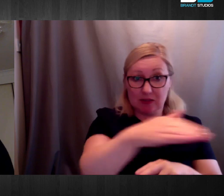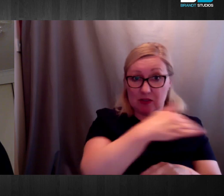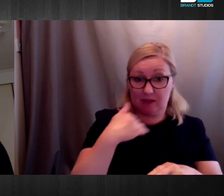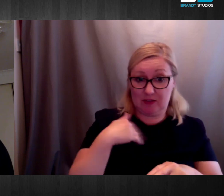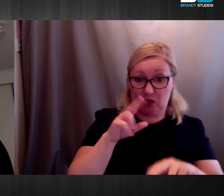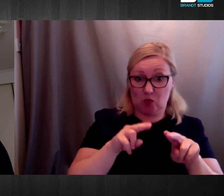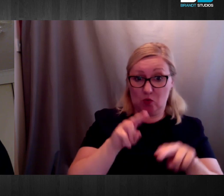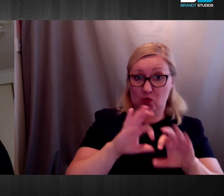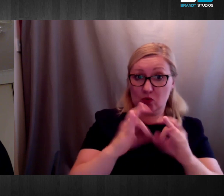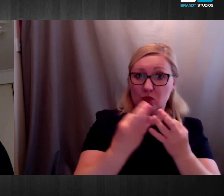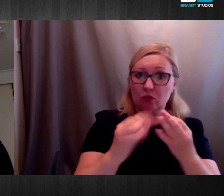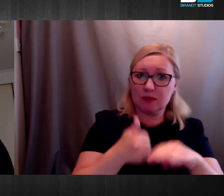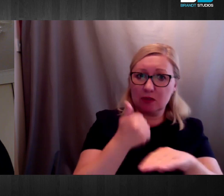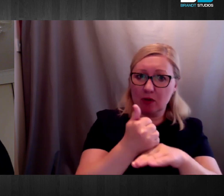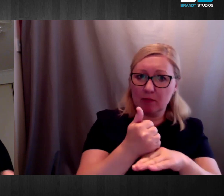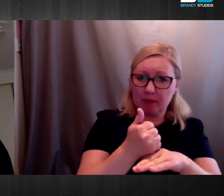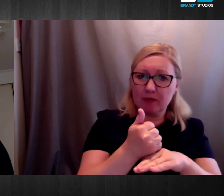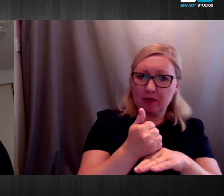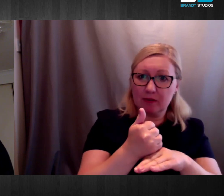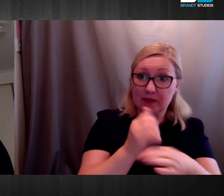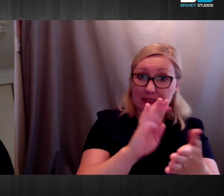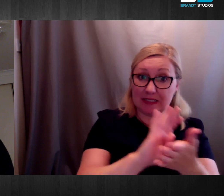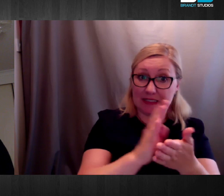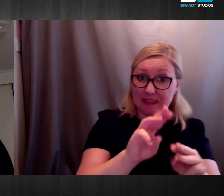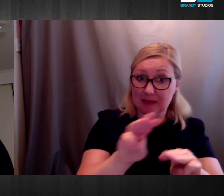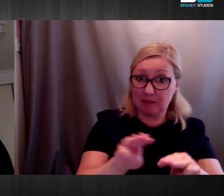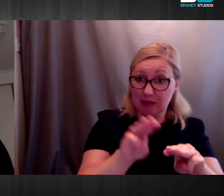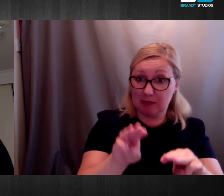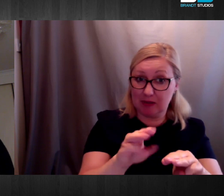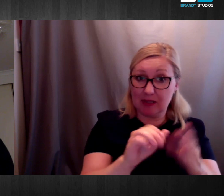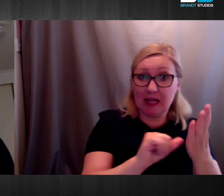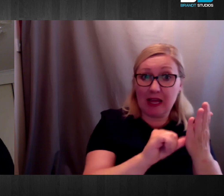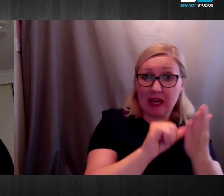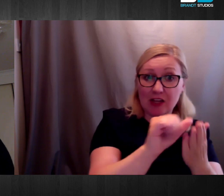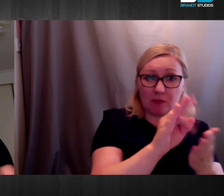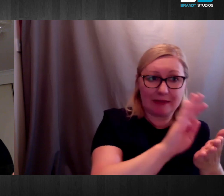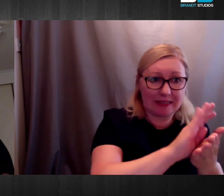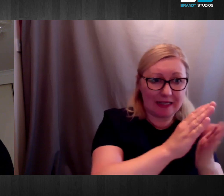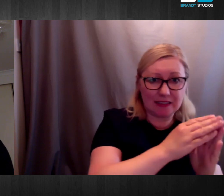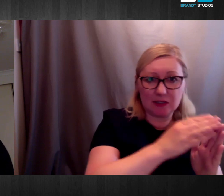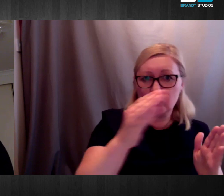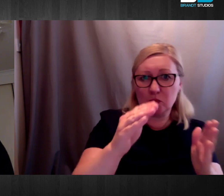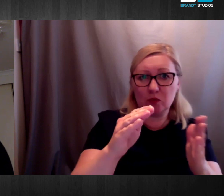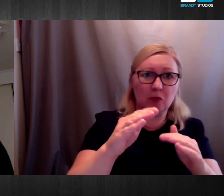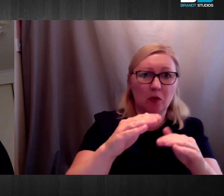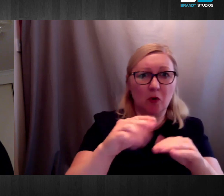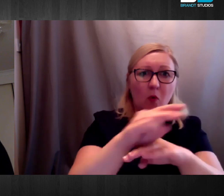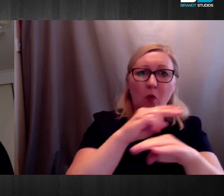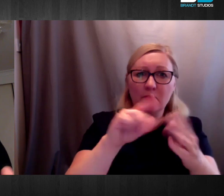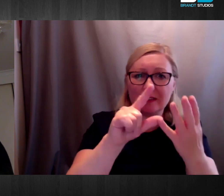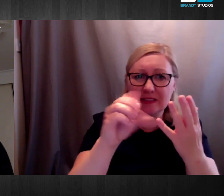19 to 70 plus, with a range of conditions and, you know, health interest,